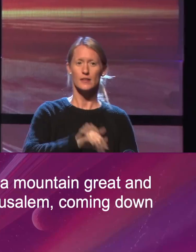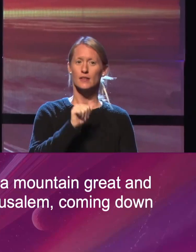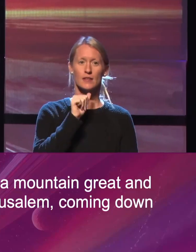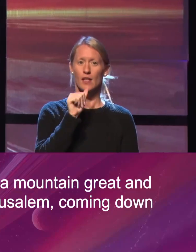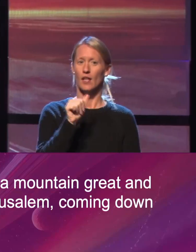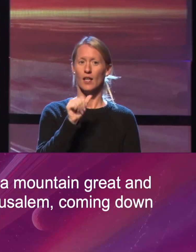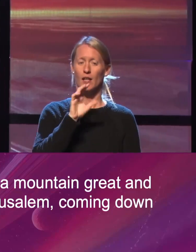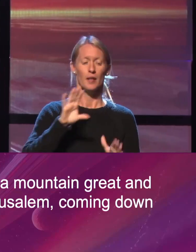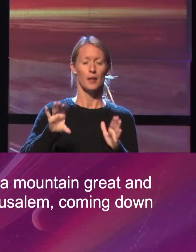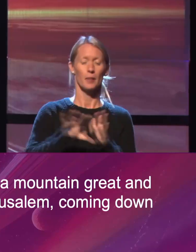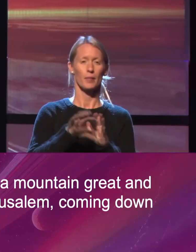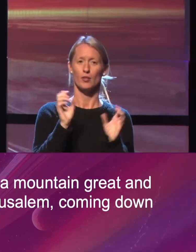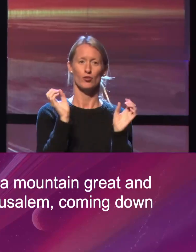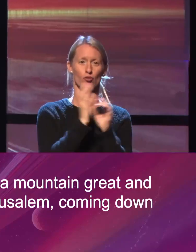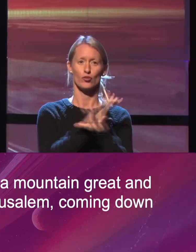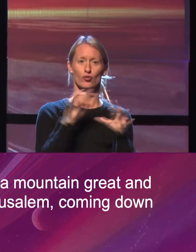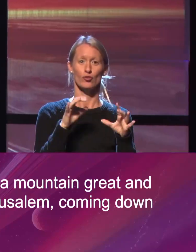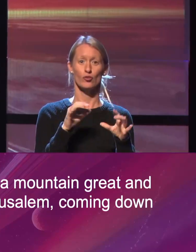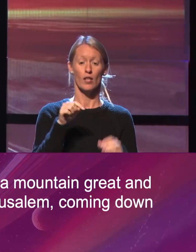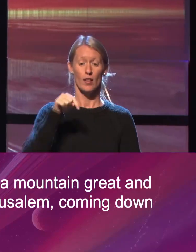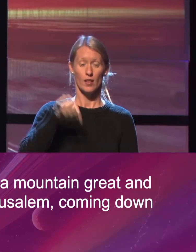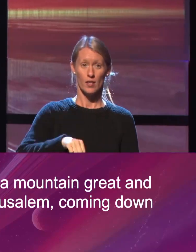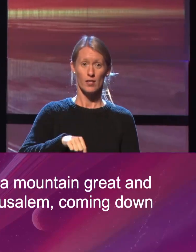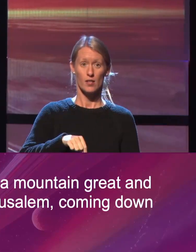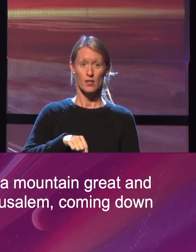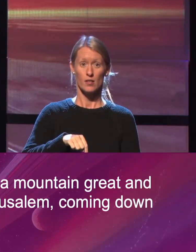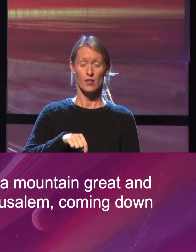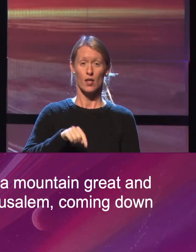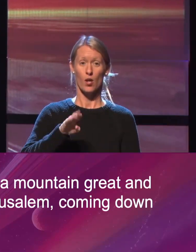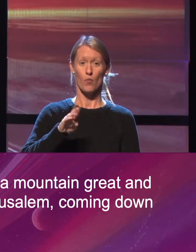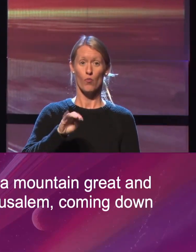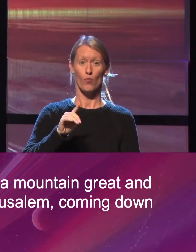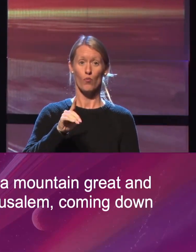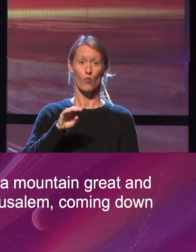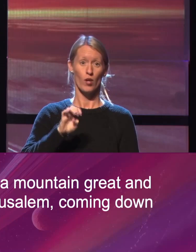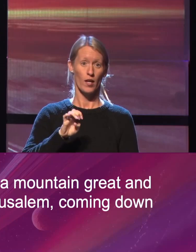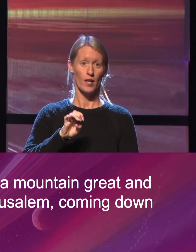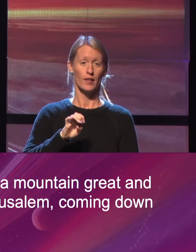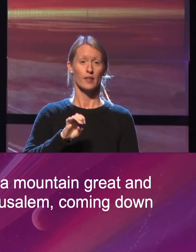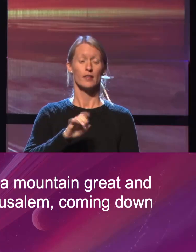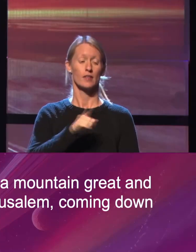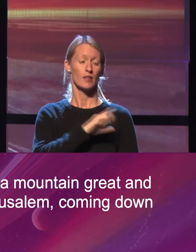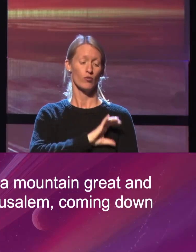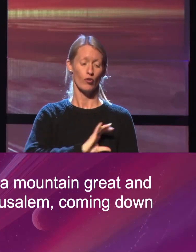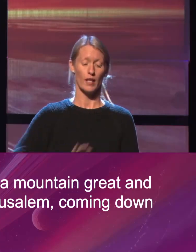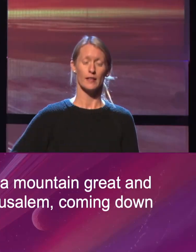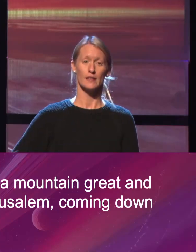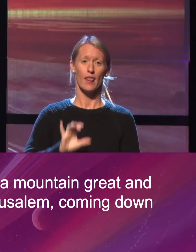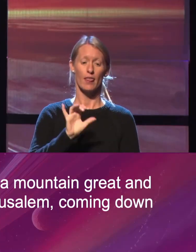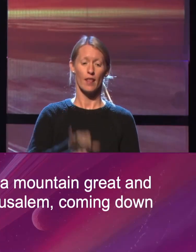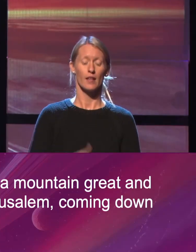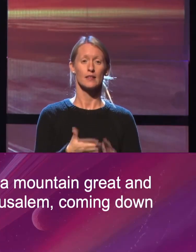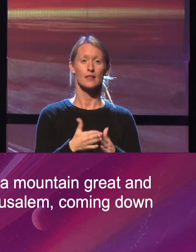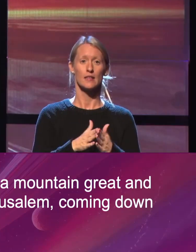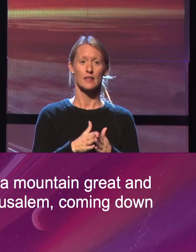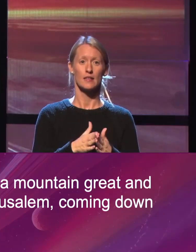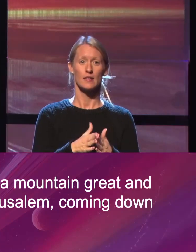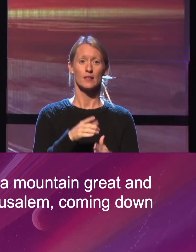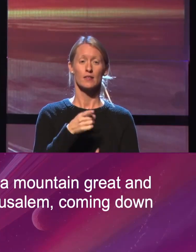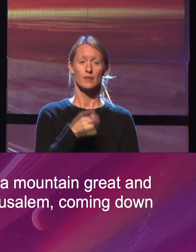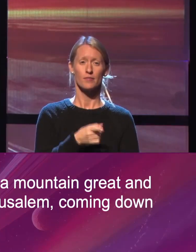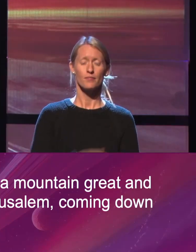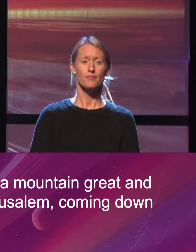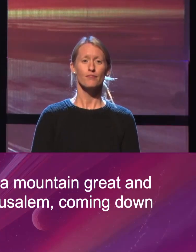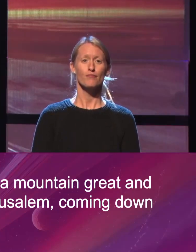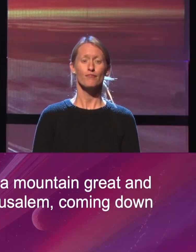image. The image is, this is what the bride of Christ is, this city. And I want to look at a few other passages and see what exactly